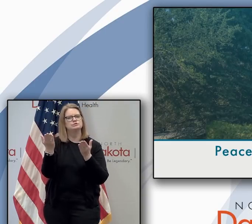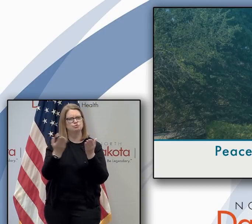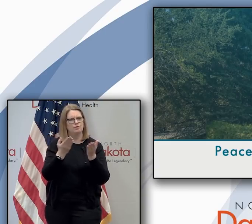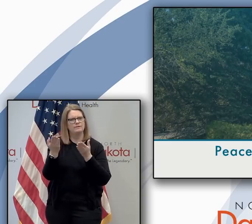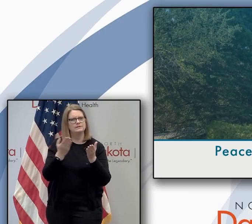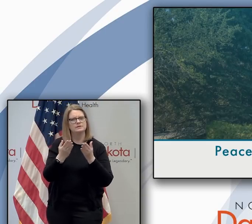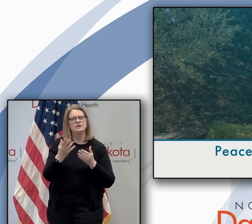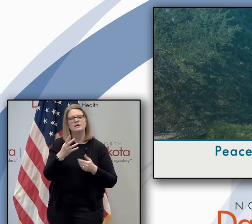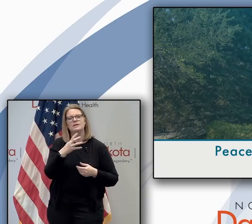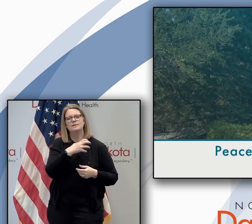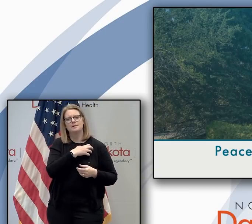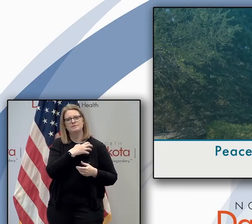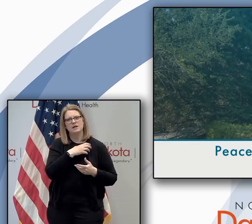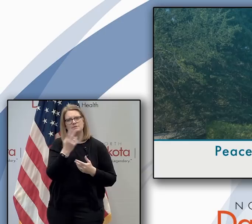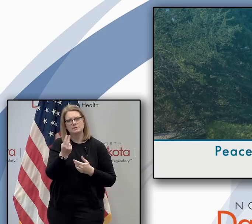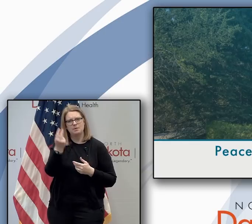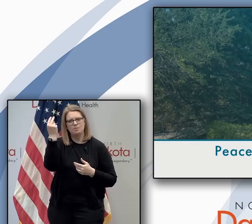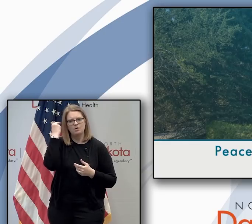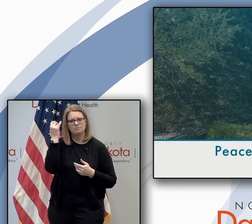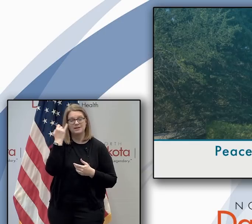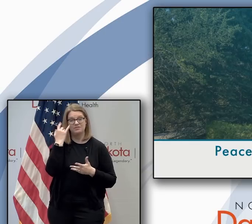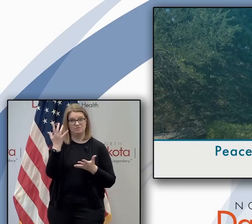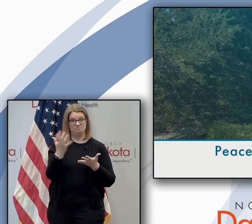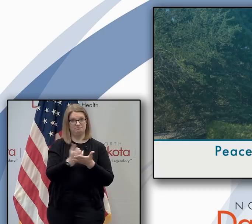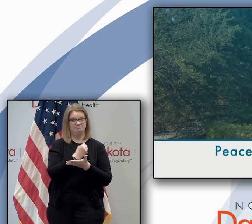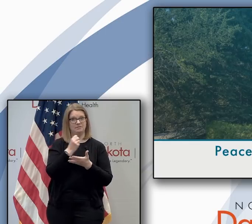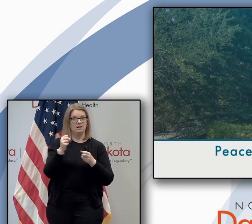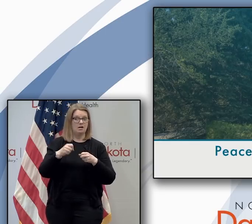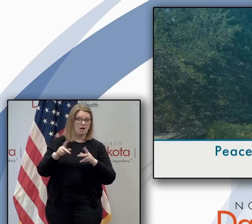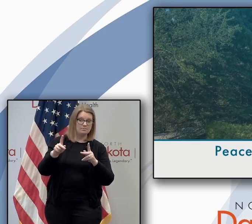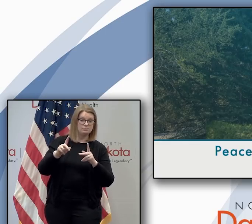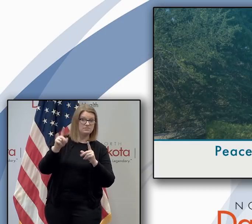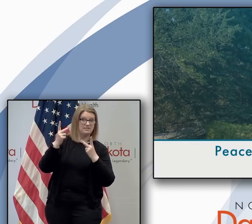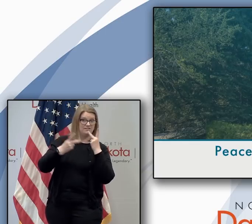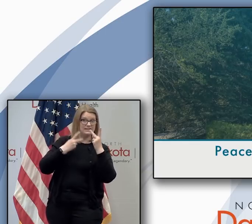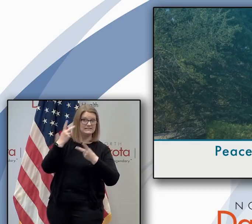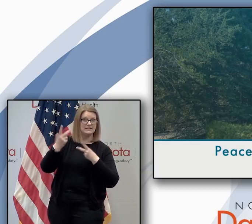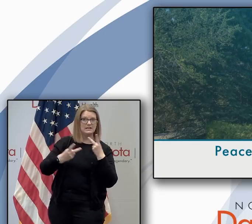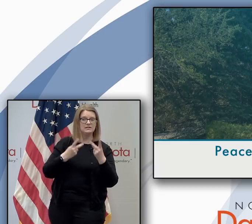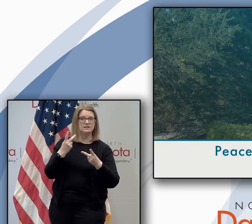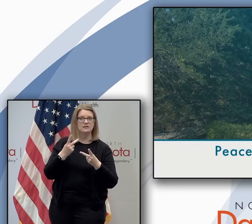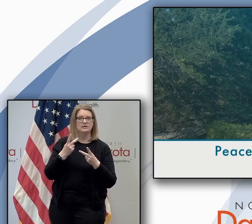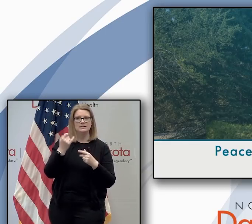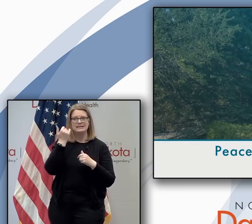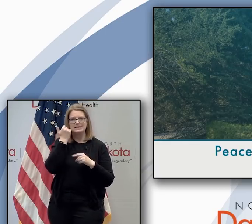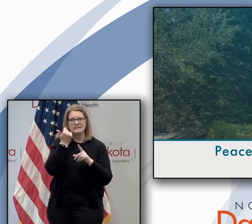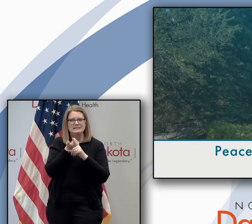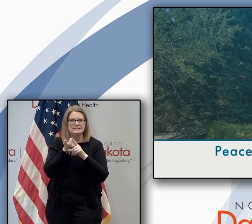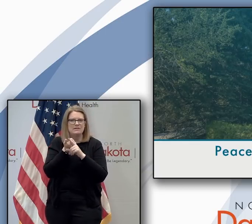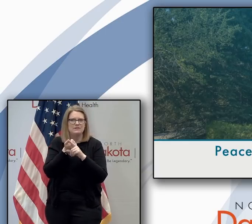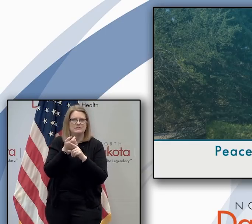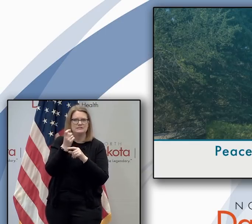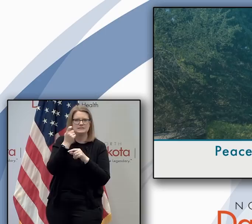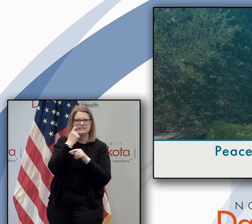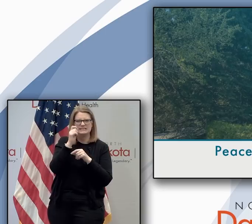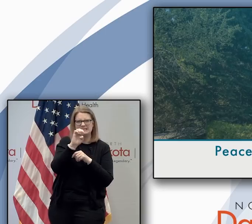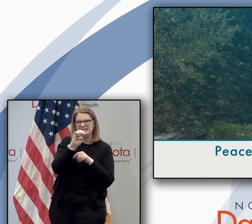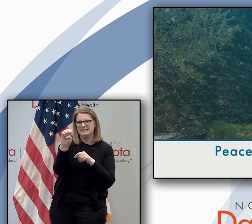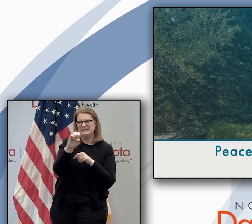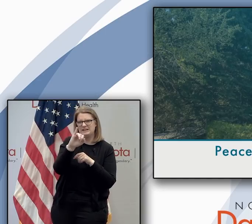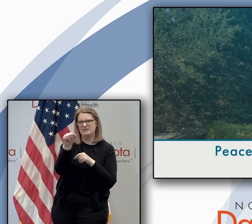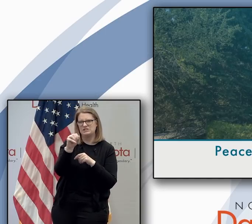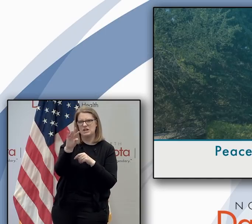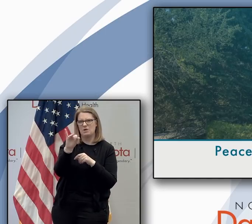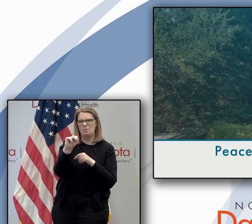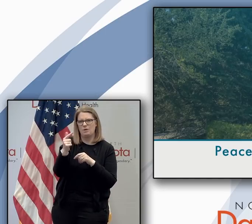Officers Memorial. If you ever had a chance to visit that memorial, it's tucked away just east of the J-Wing